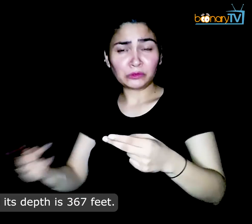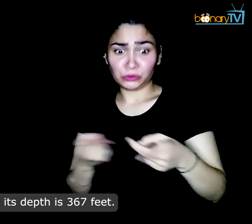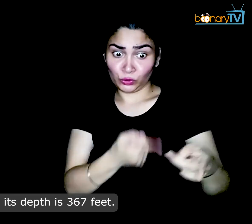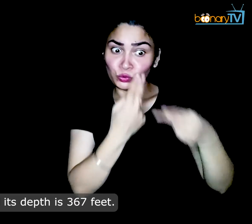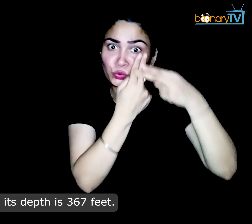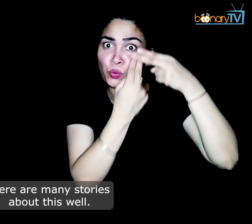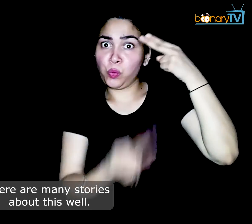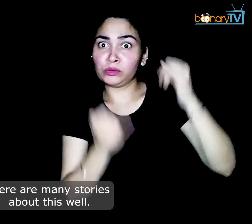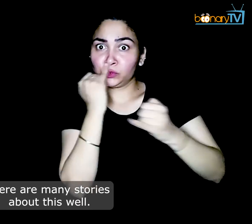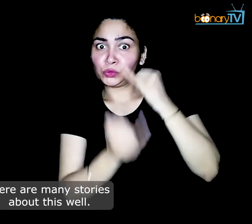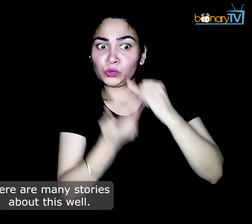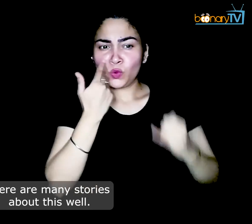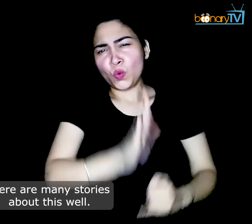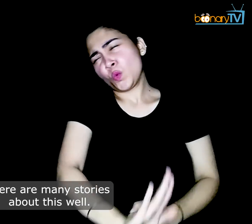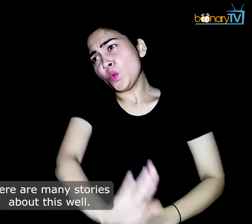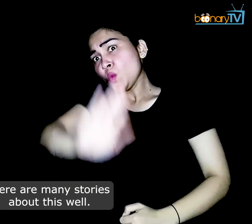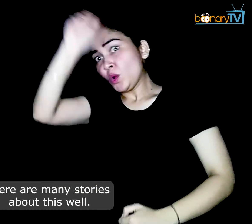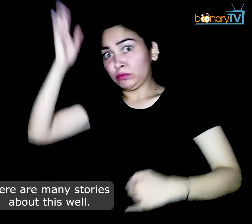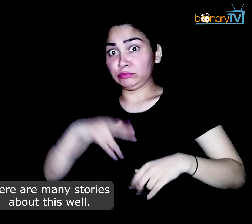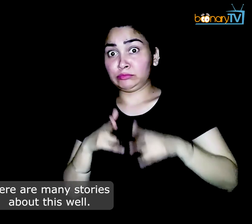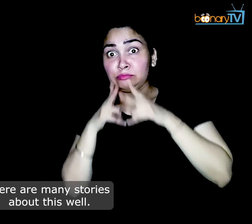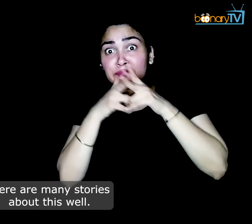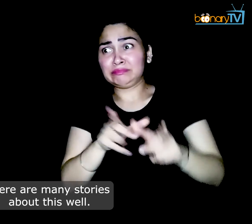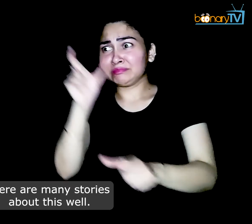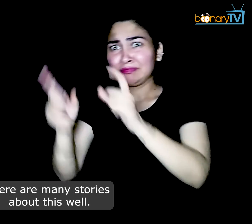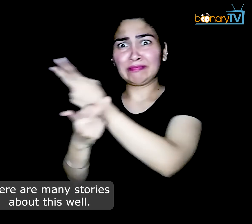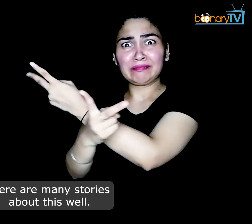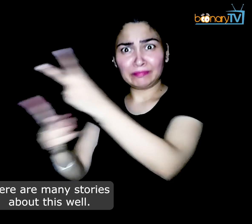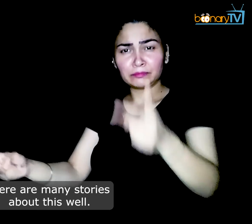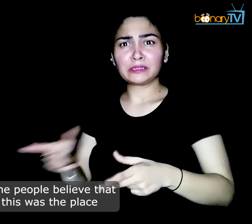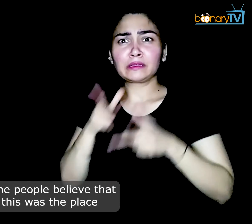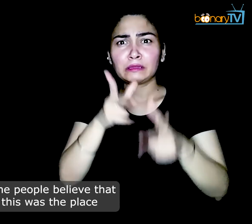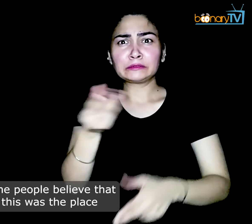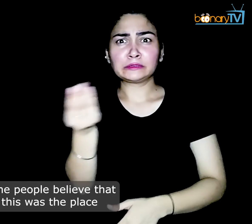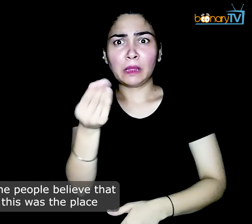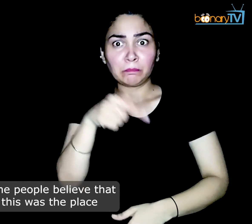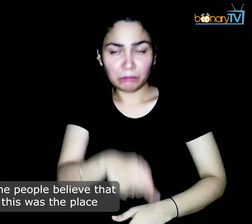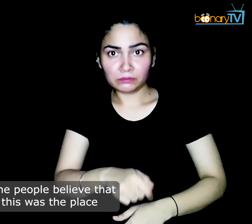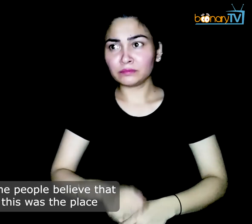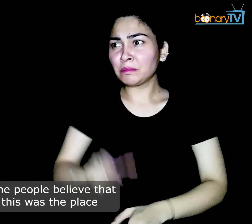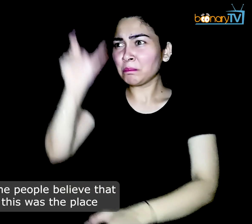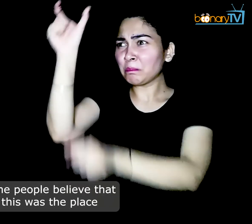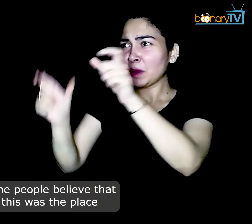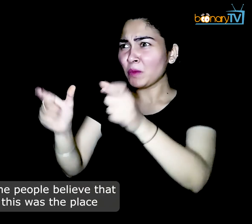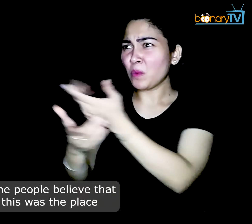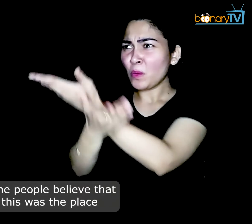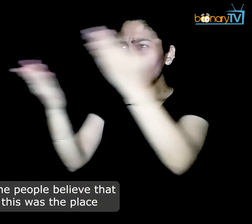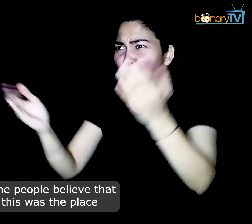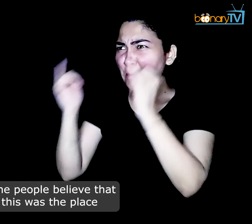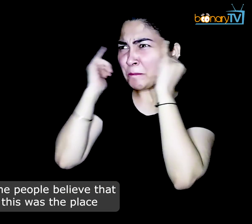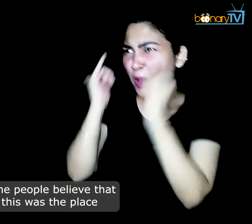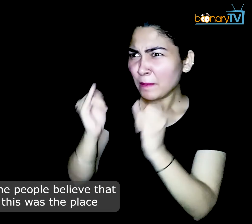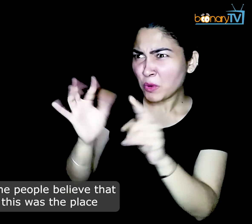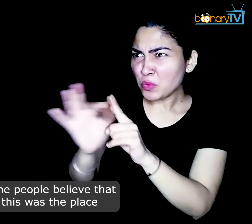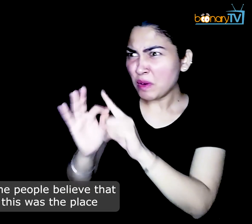There are many stories about this well. Some people believe that this was the place